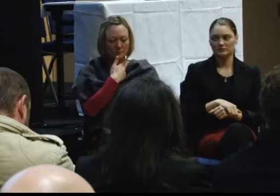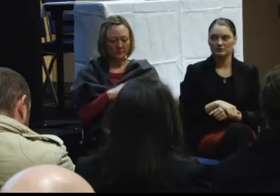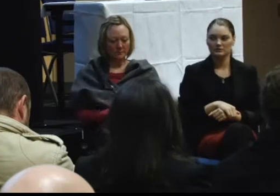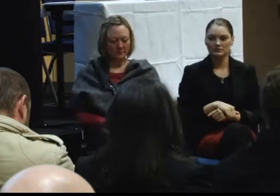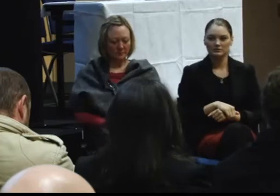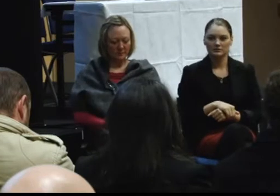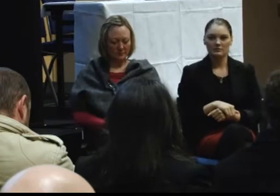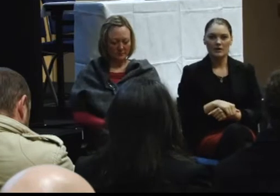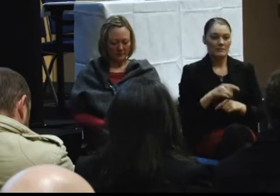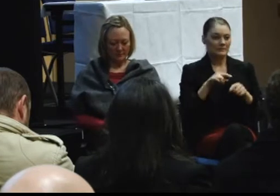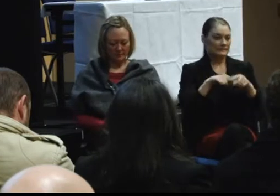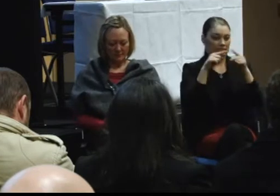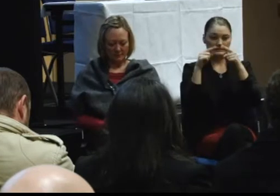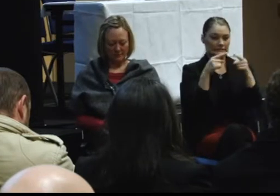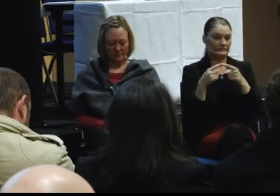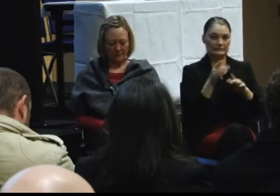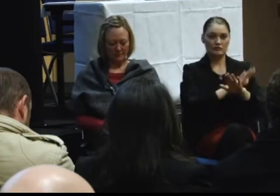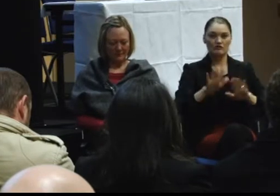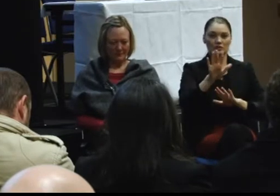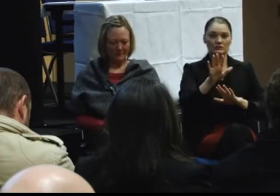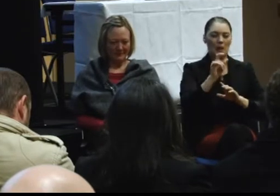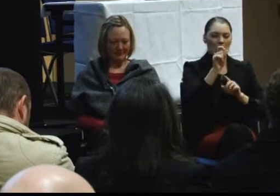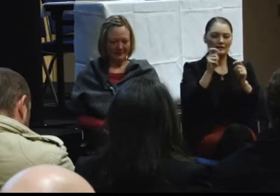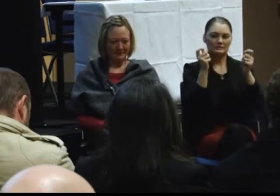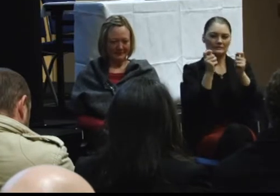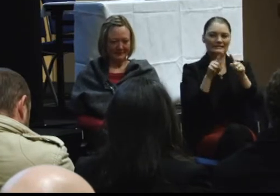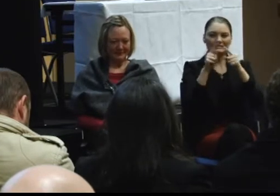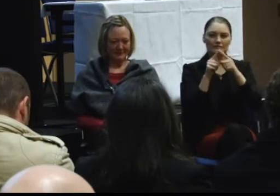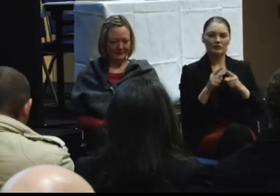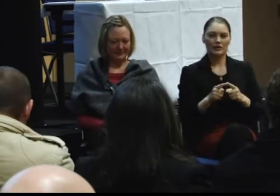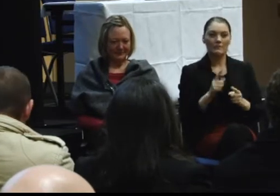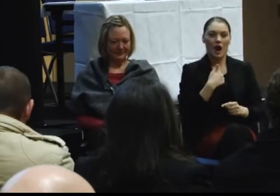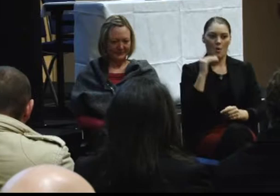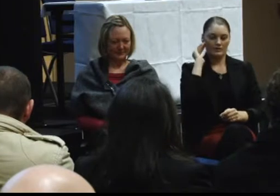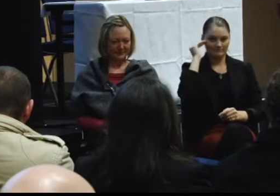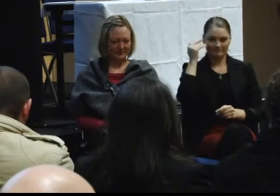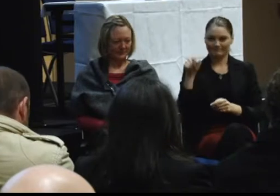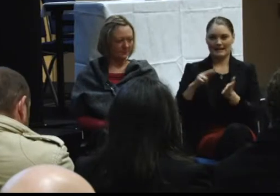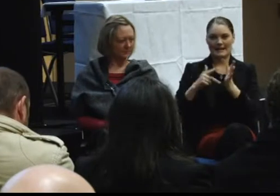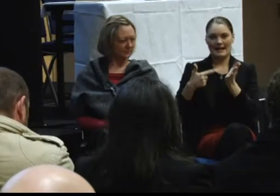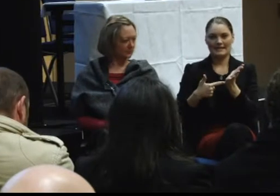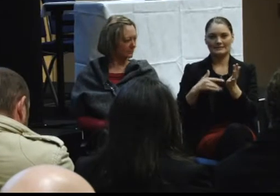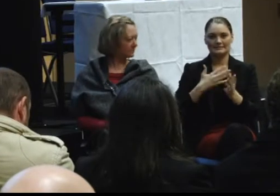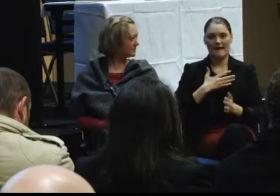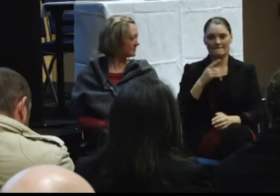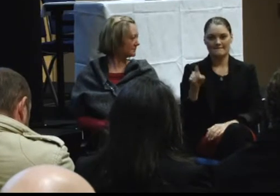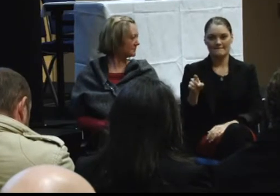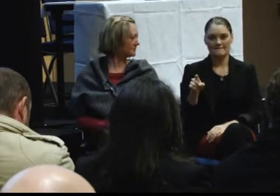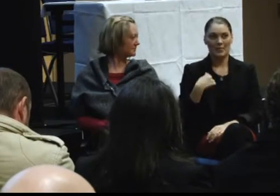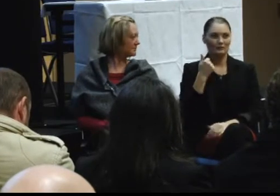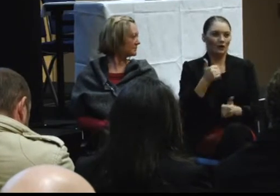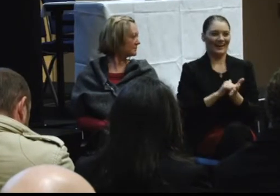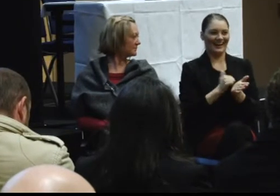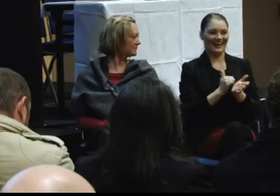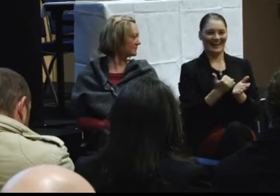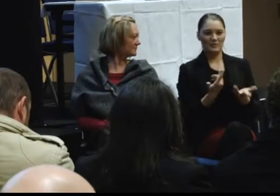In the different regions, we all do it slightly differently, but that's certainly where I go to NetSafe. So it's a great little advert for NetSafe.